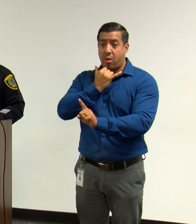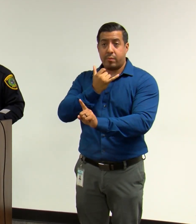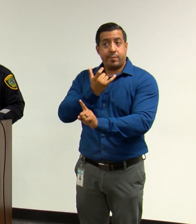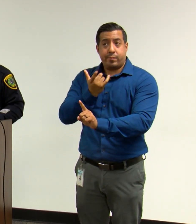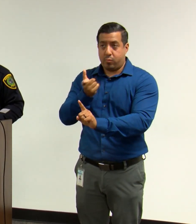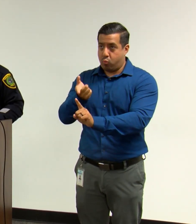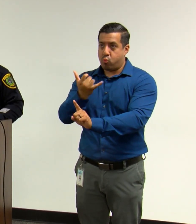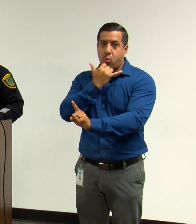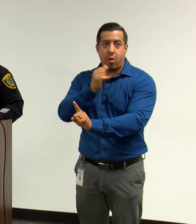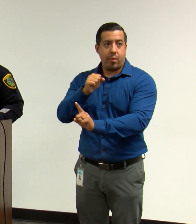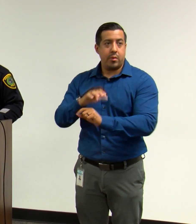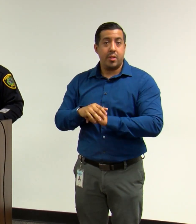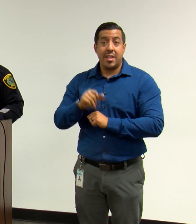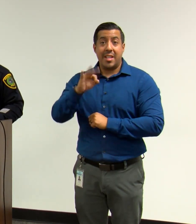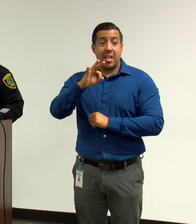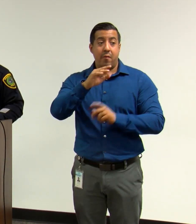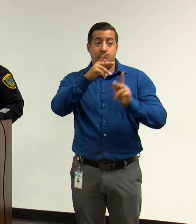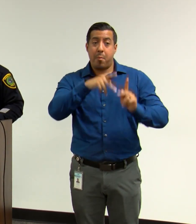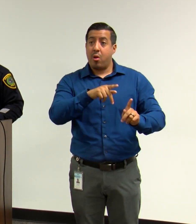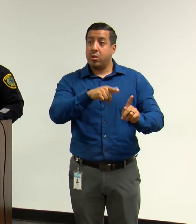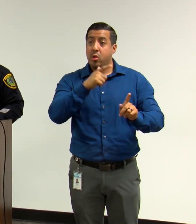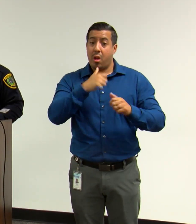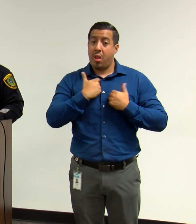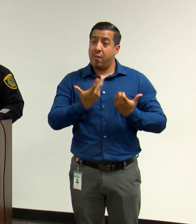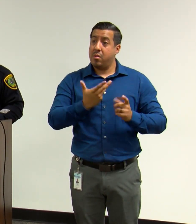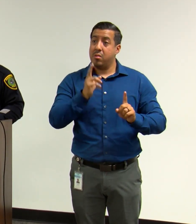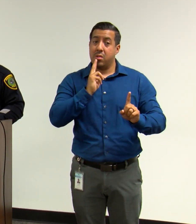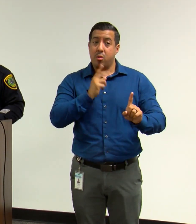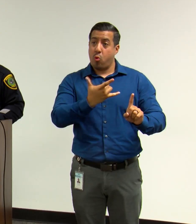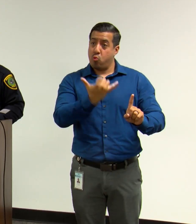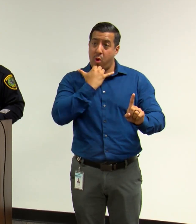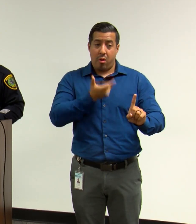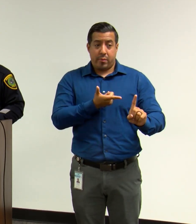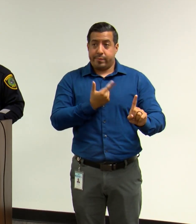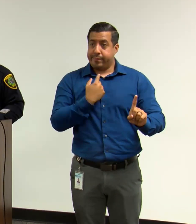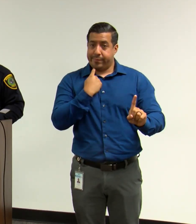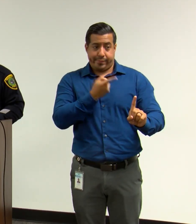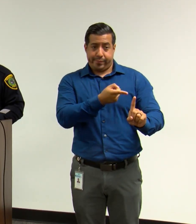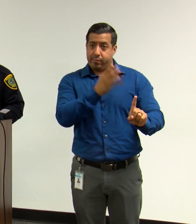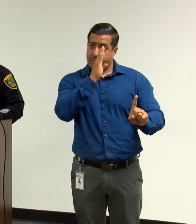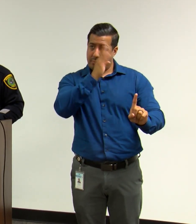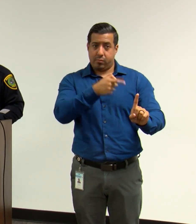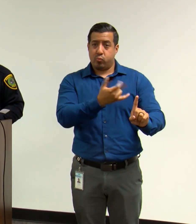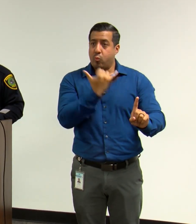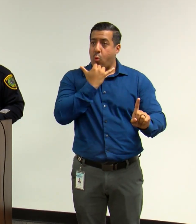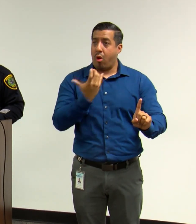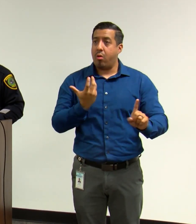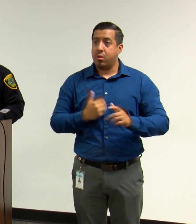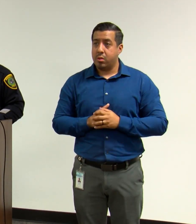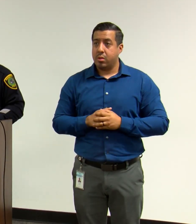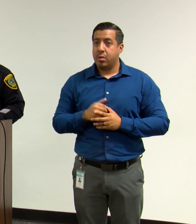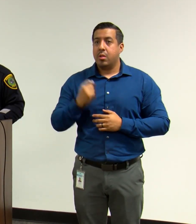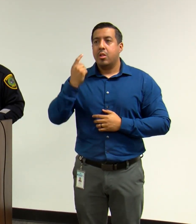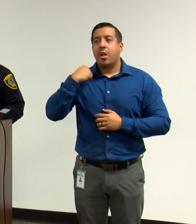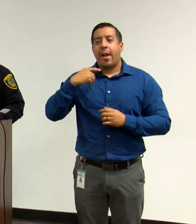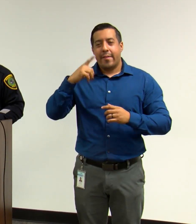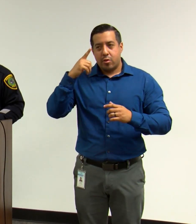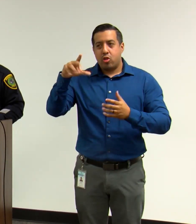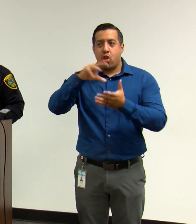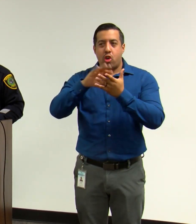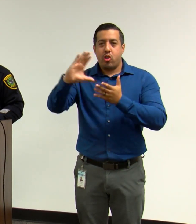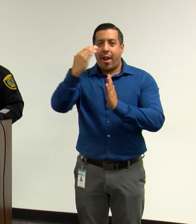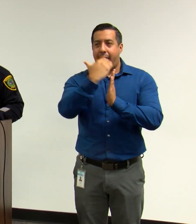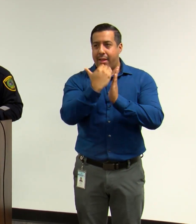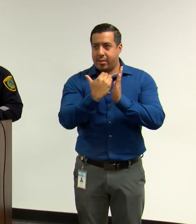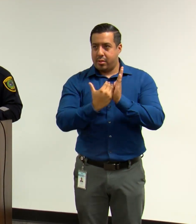wrong. If the citizen is wrong, they're wrong. And we're just going to call them as we see them. Now, I think there's lessons learned, because you know that